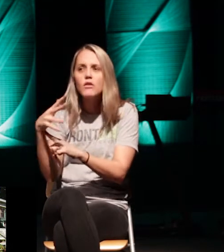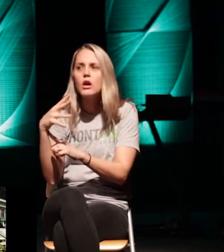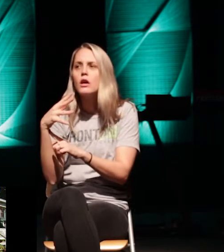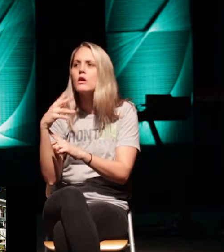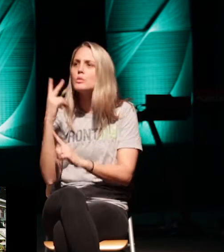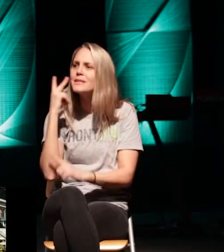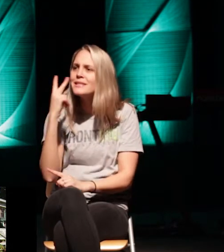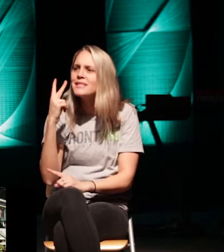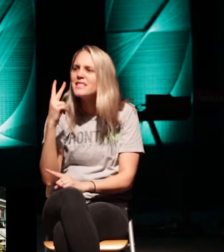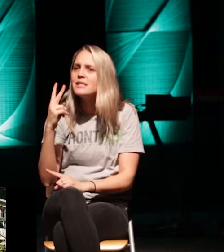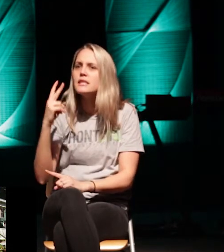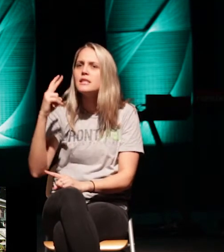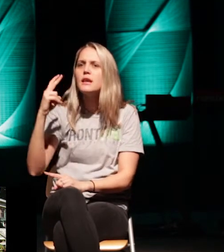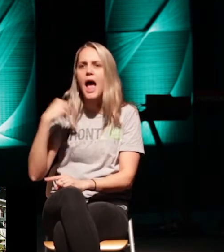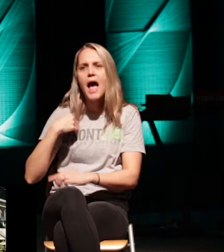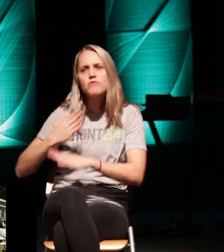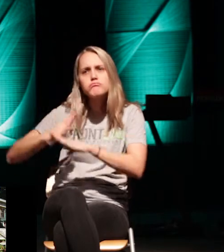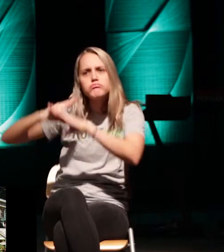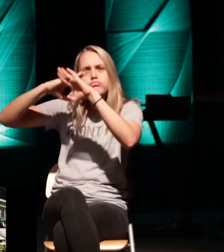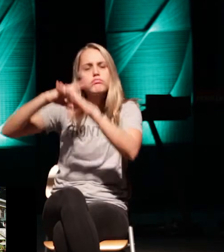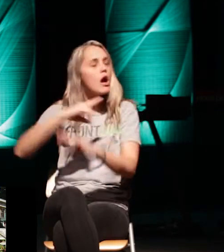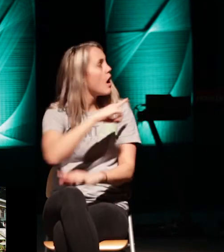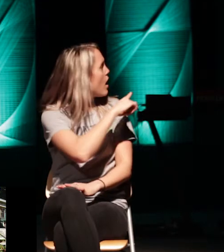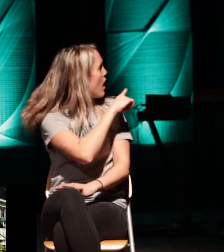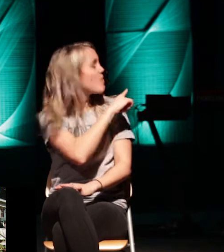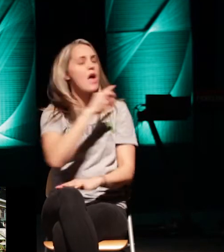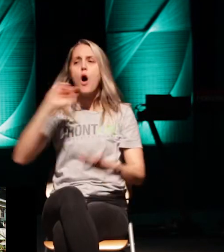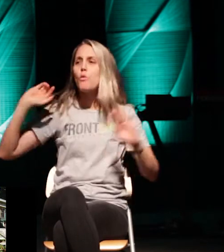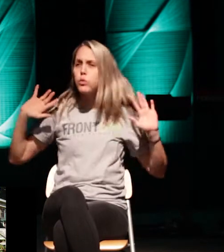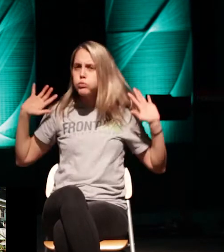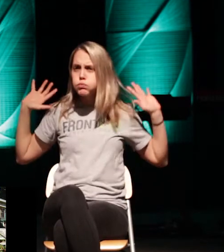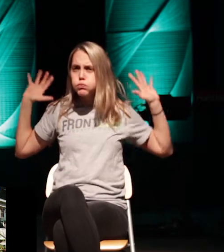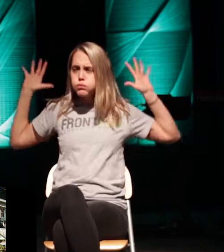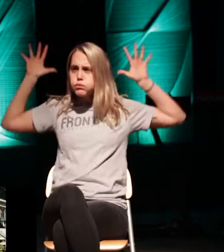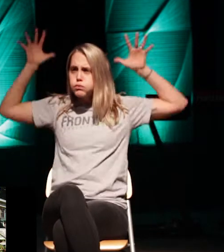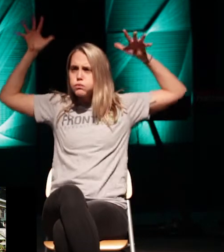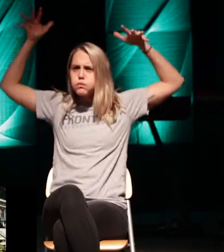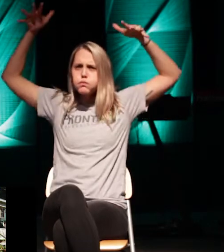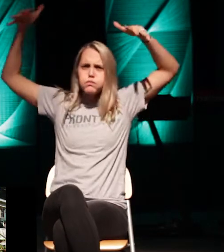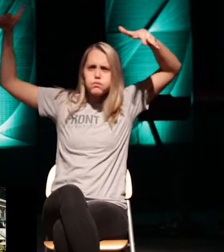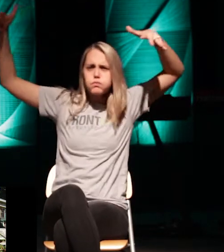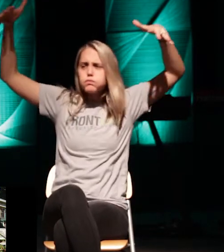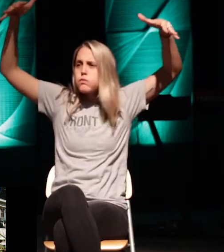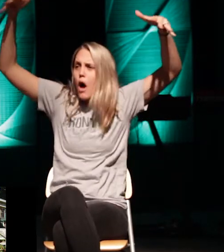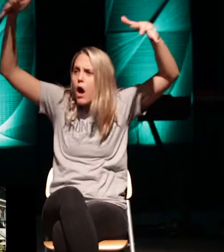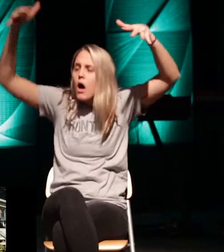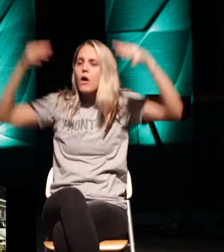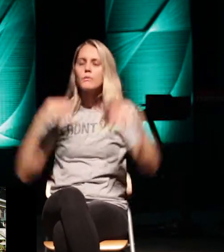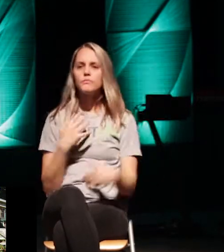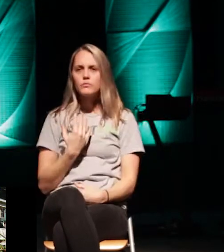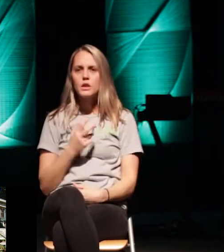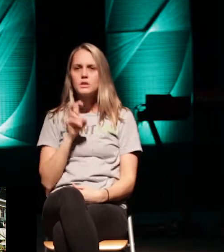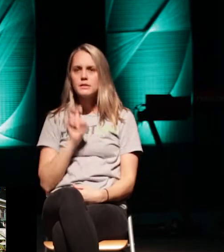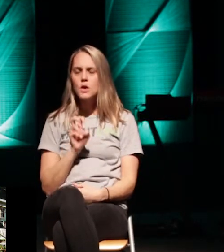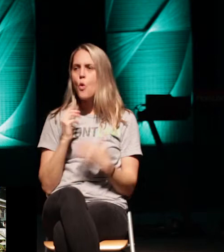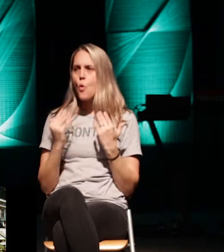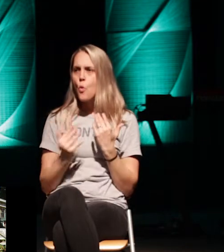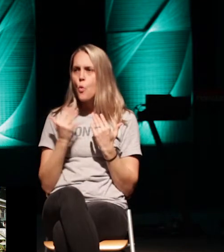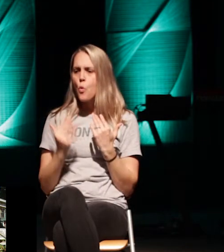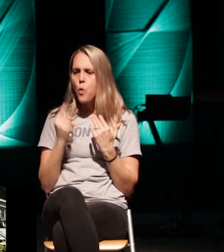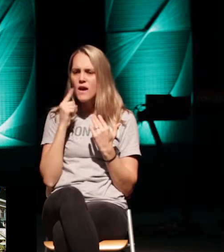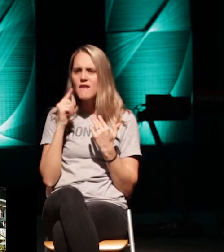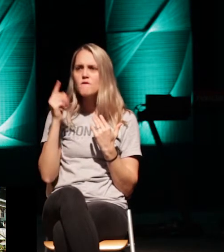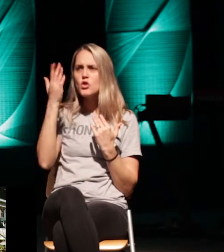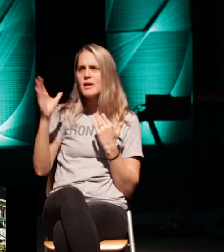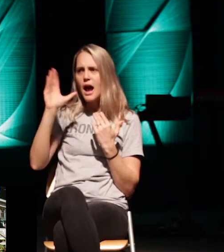this plant to grow up behind Jonah because he's waiting for the destruction of God's people, and he's mad about it